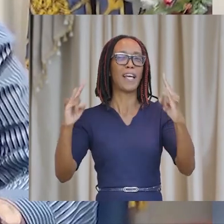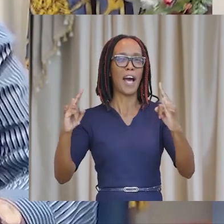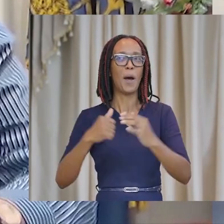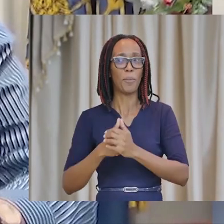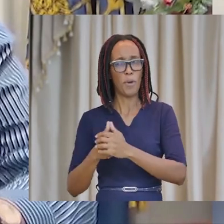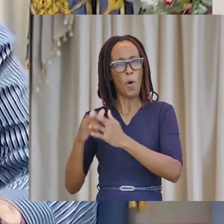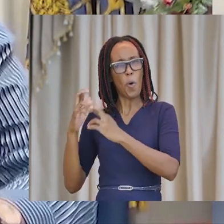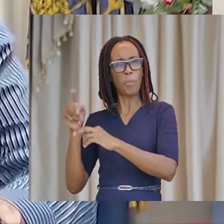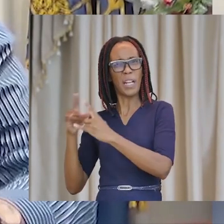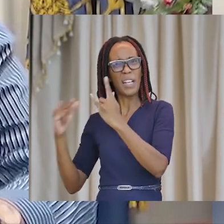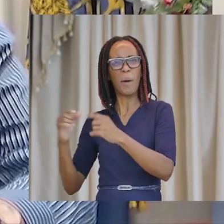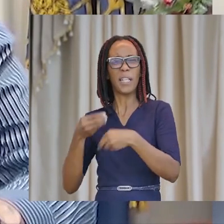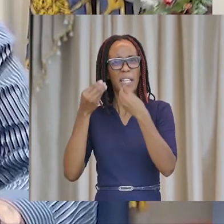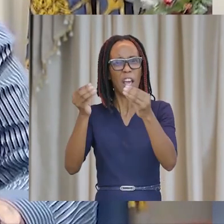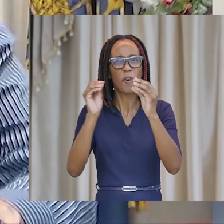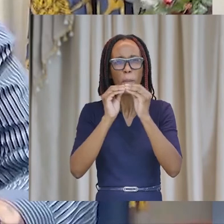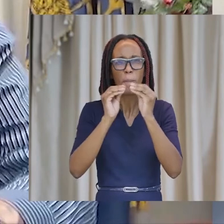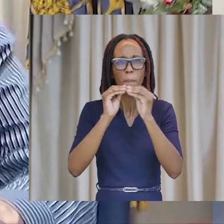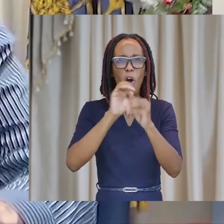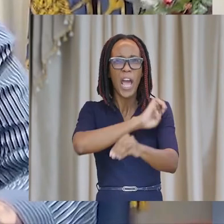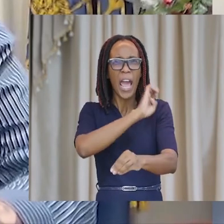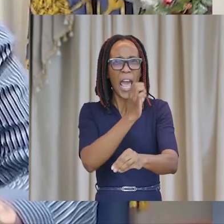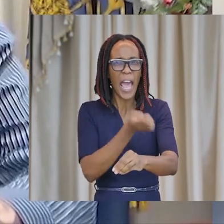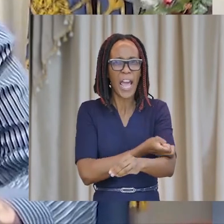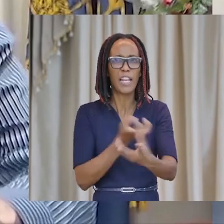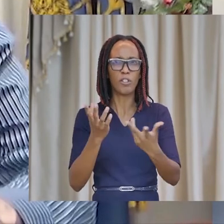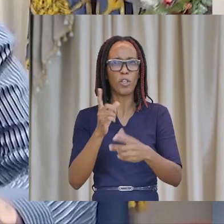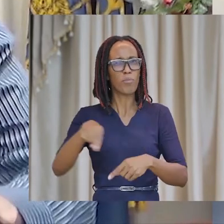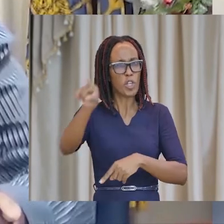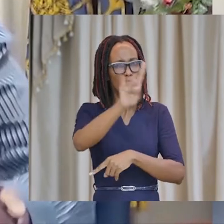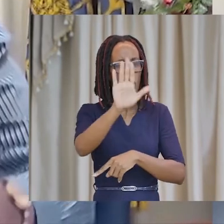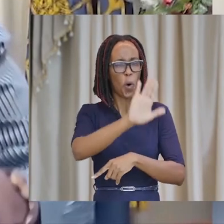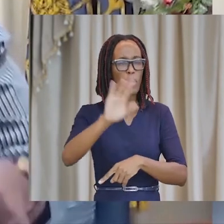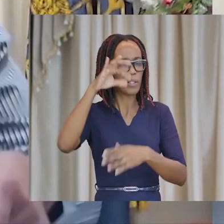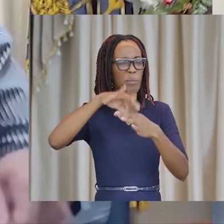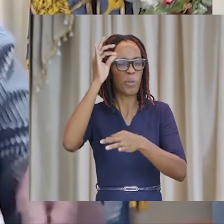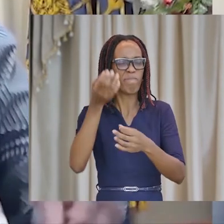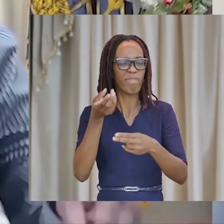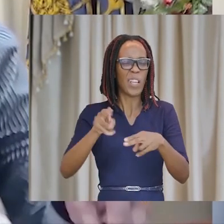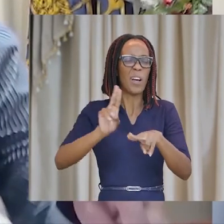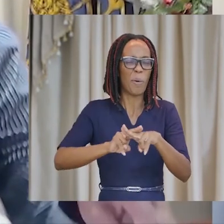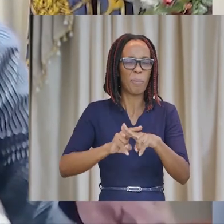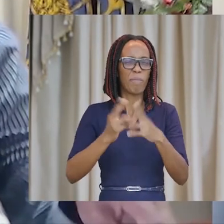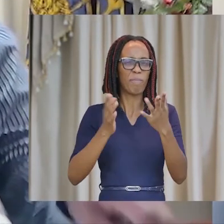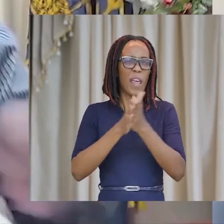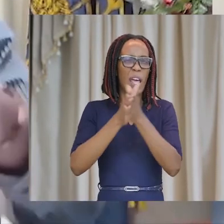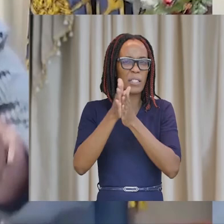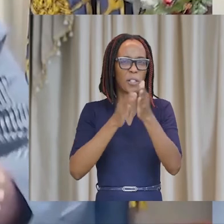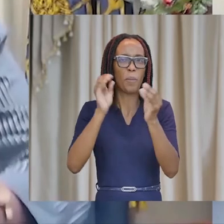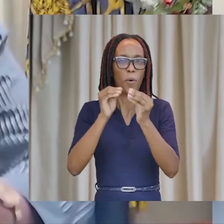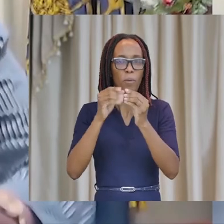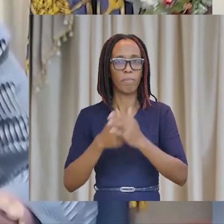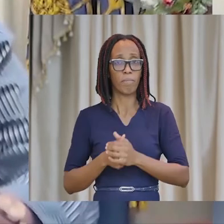will hopefully re-energize the intrepid scouting spirit that dwells in each of you. Perhaps my position